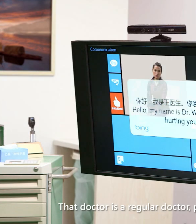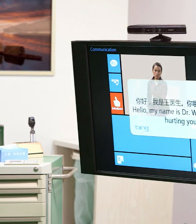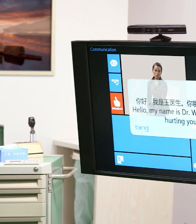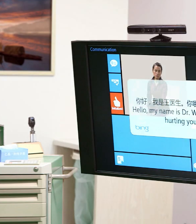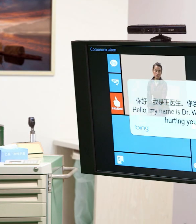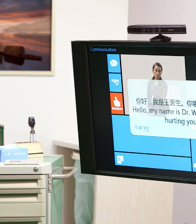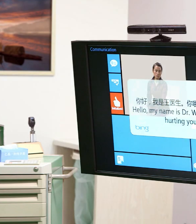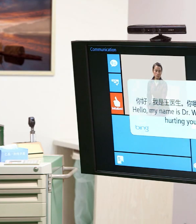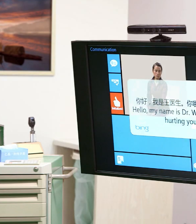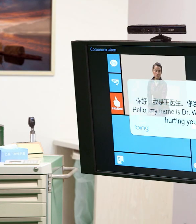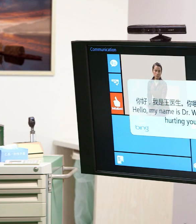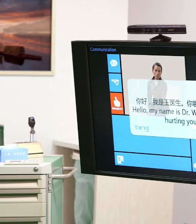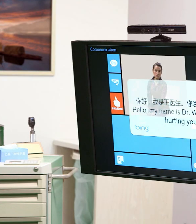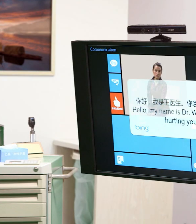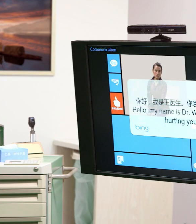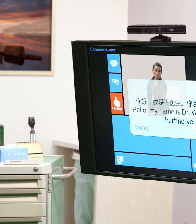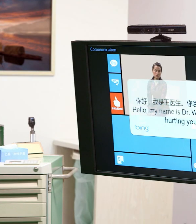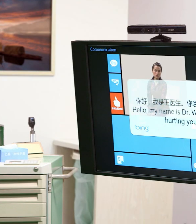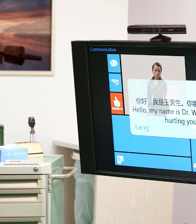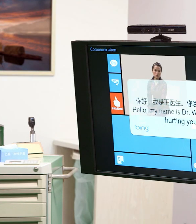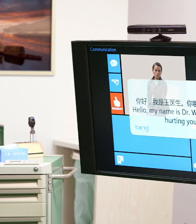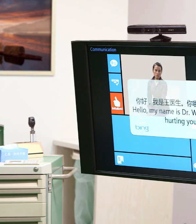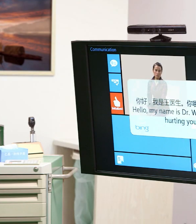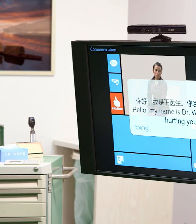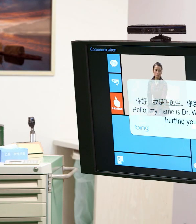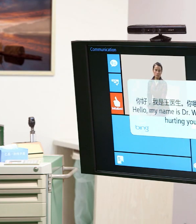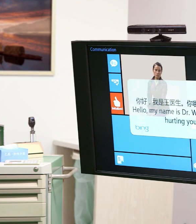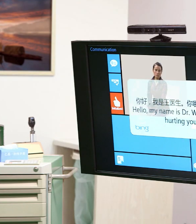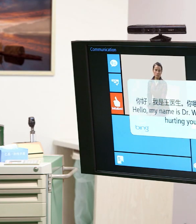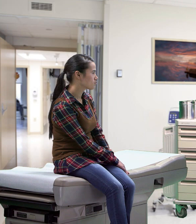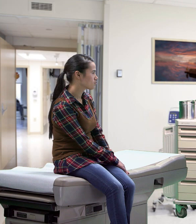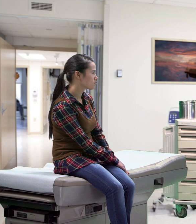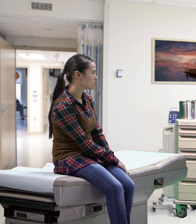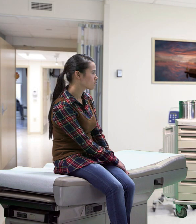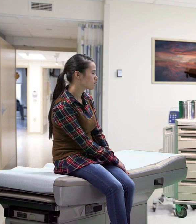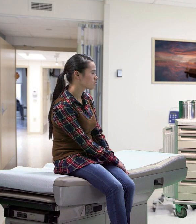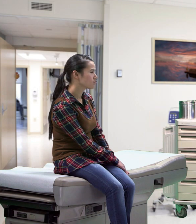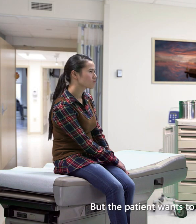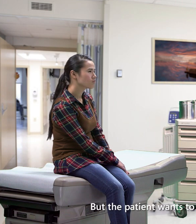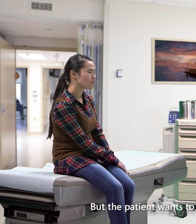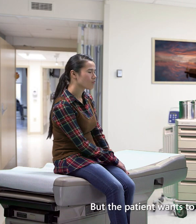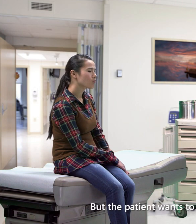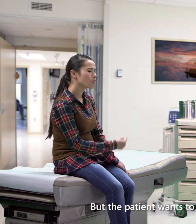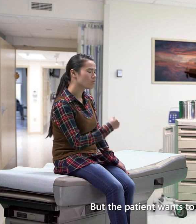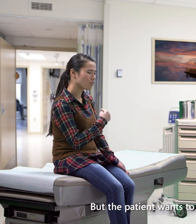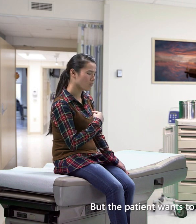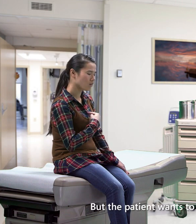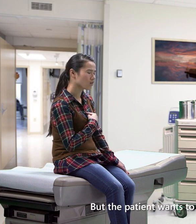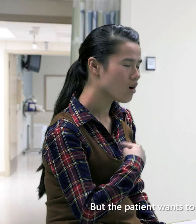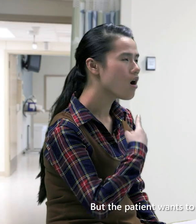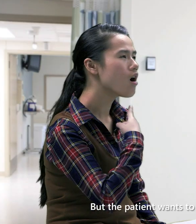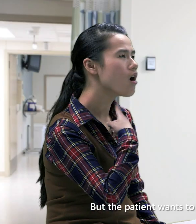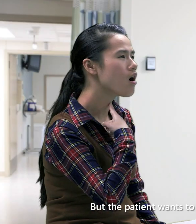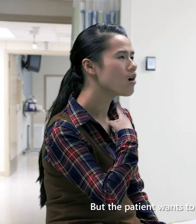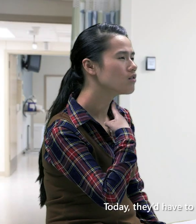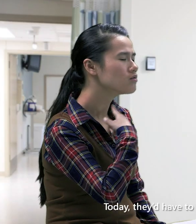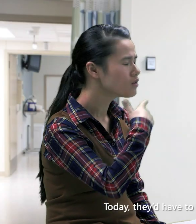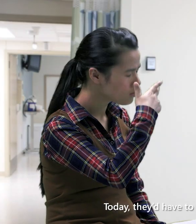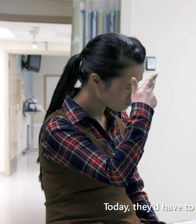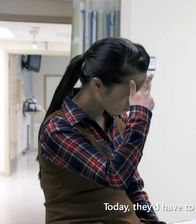Hello, my name is Dr. Wang. What is hurting you? But the patient wants to communicate with the doctor. Today they'd have to